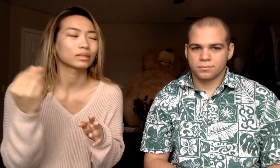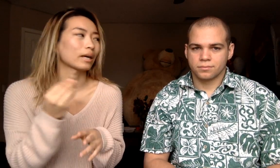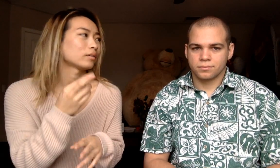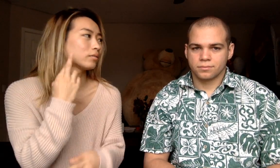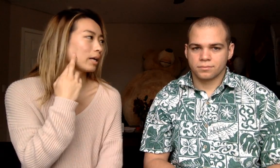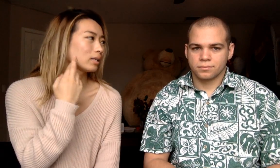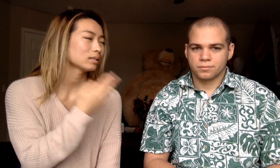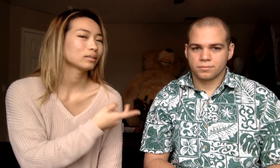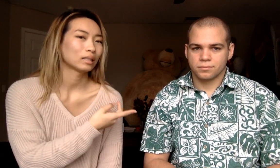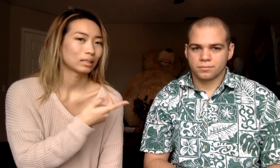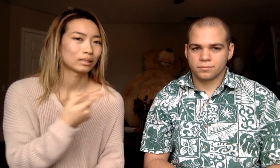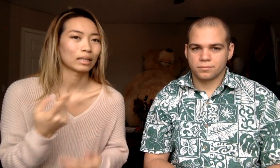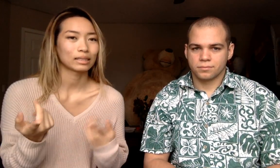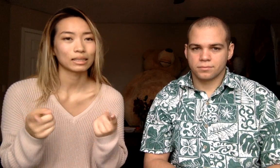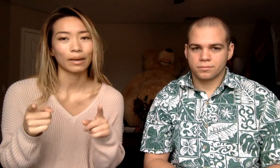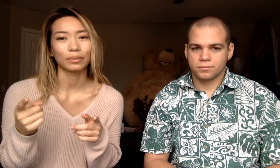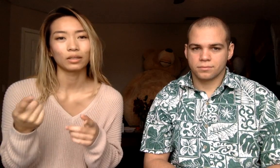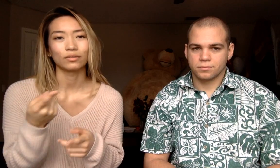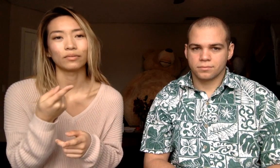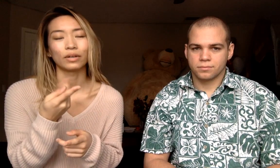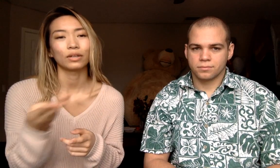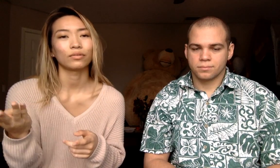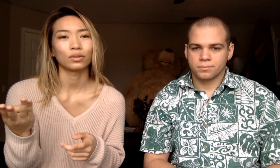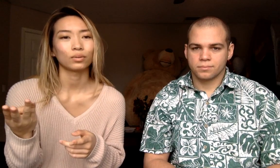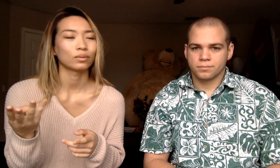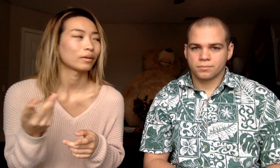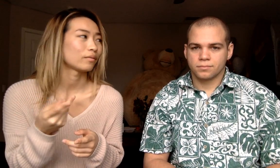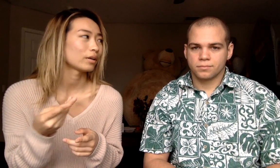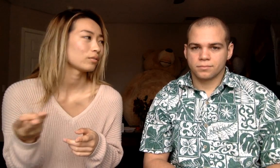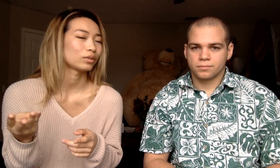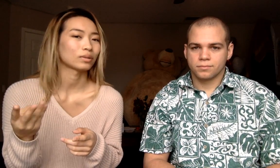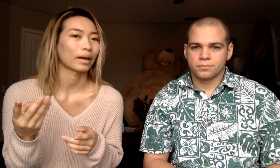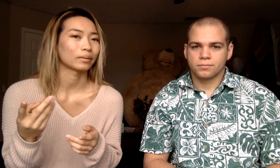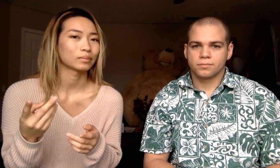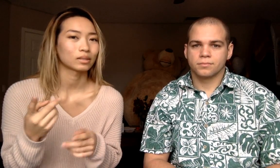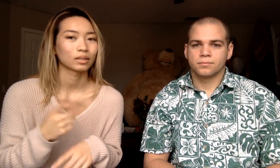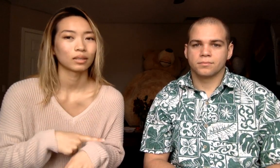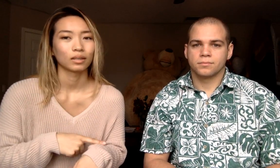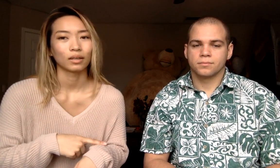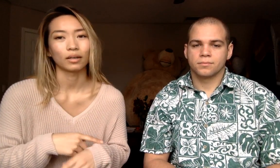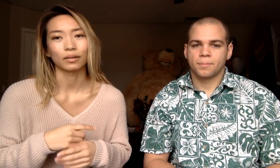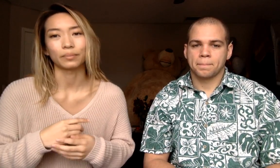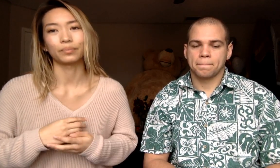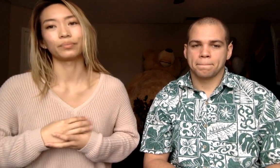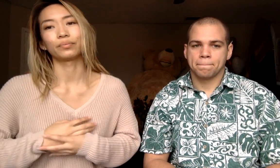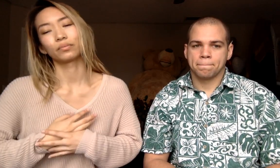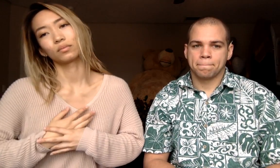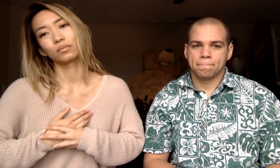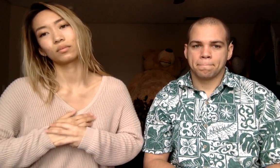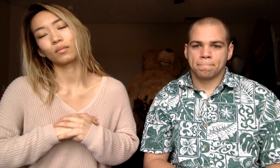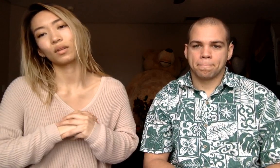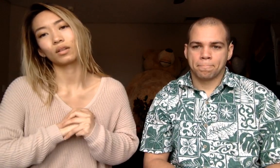of Ryan. That has happened very few times.